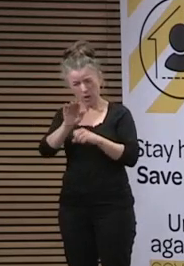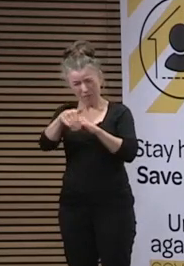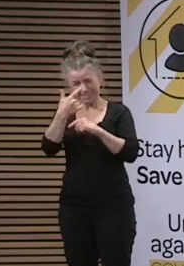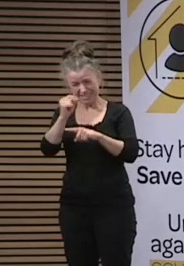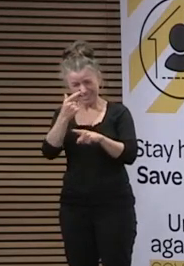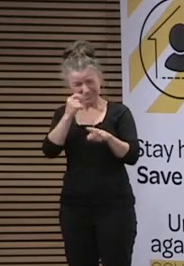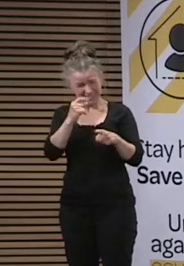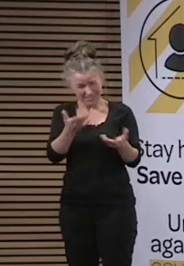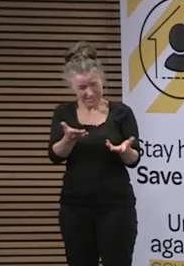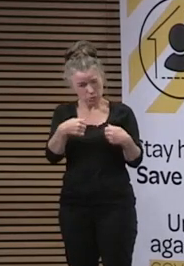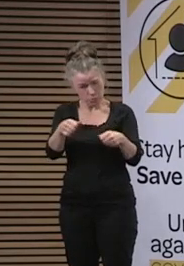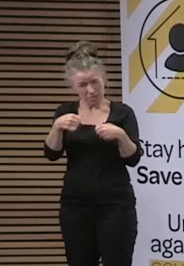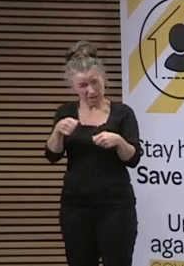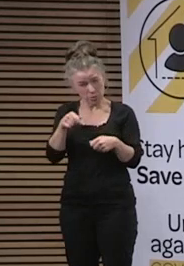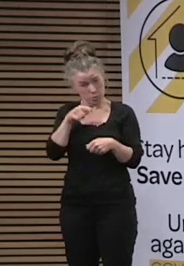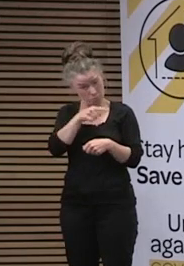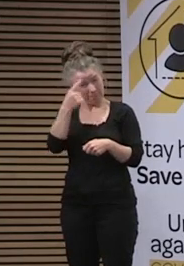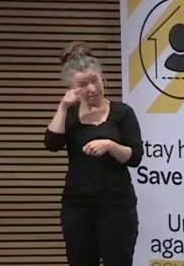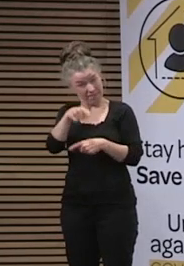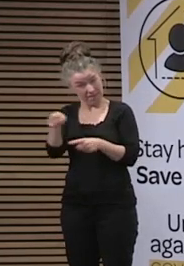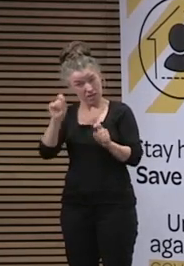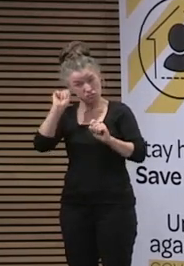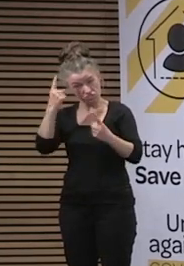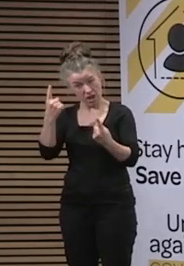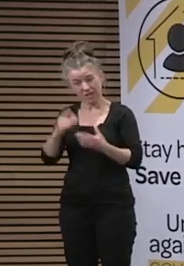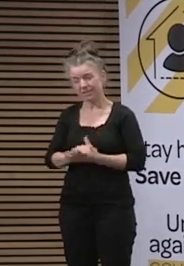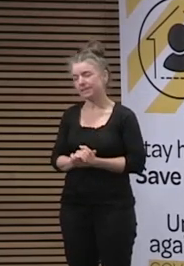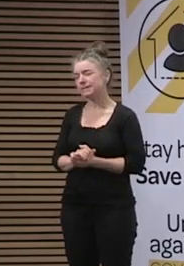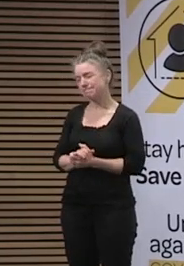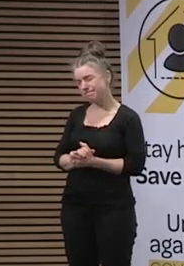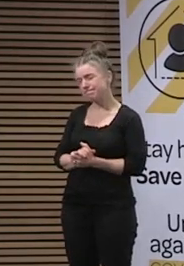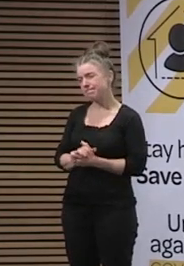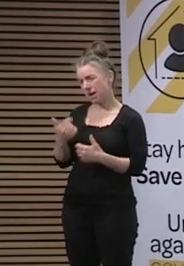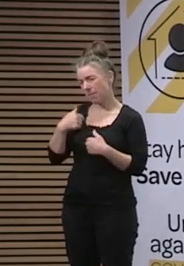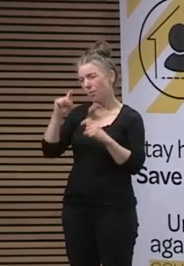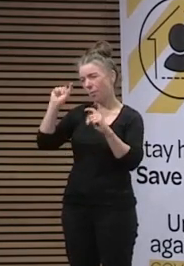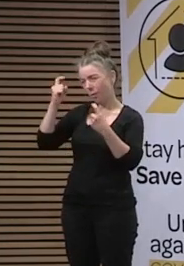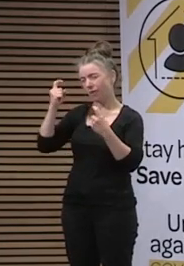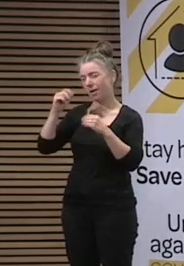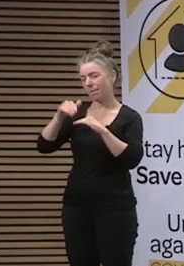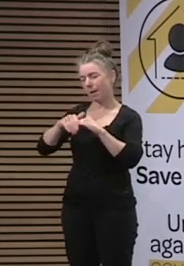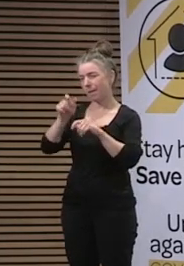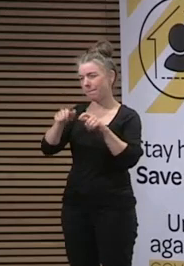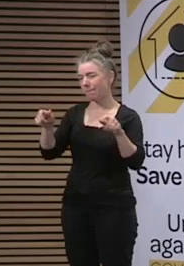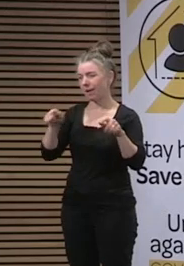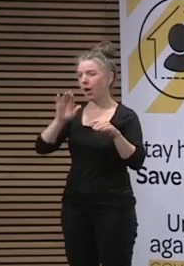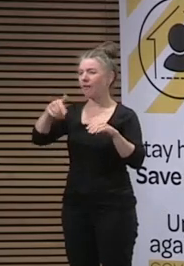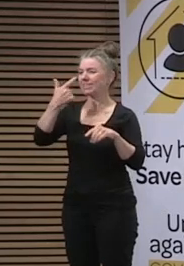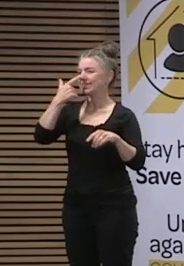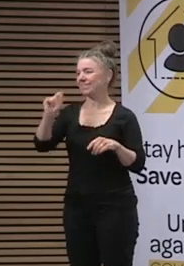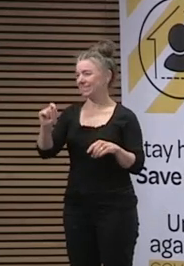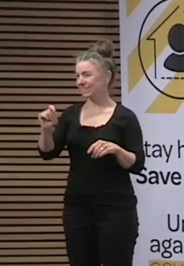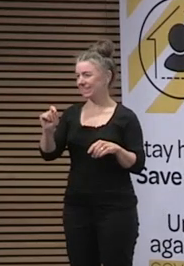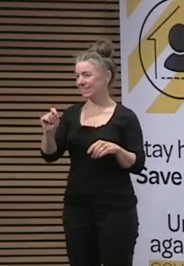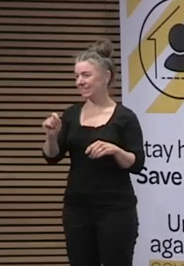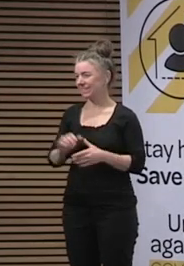especially in light of what's happened today? I do worry that our older New Zealanders, who may have a tendency to not wish